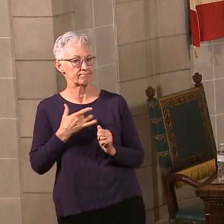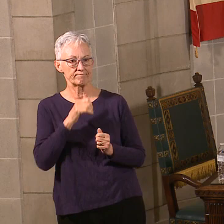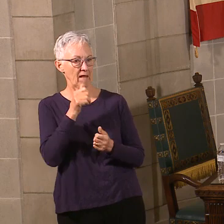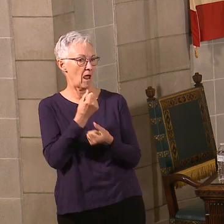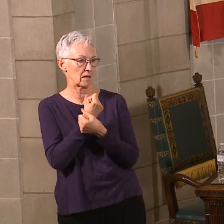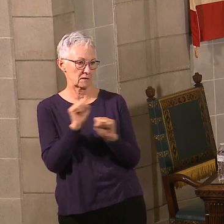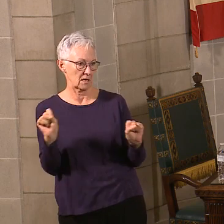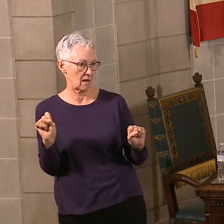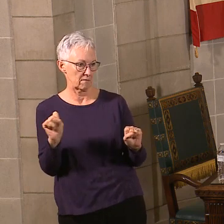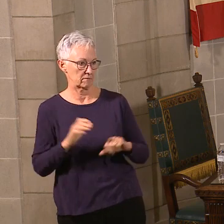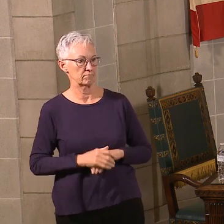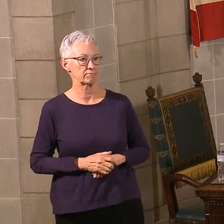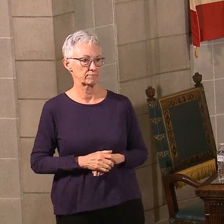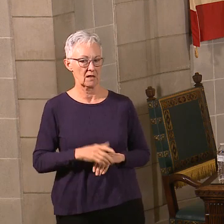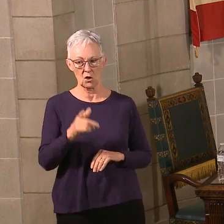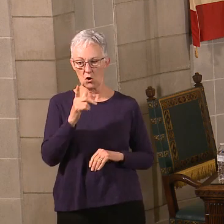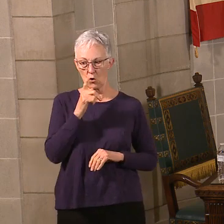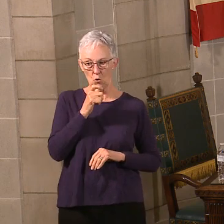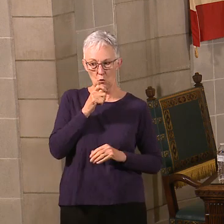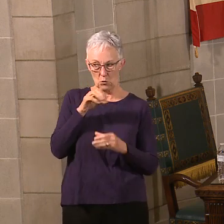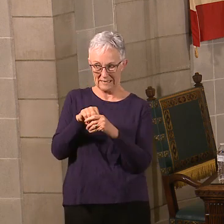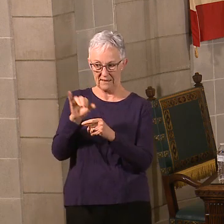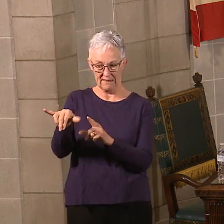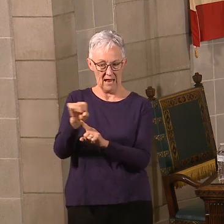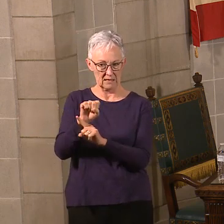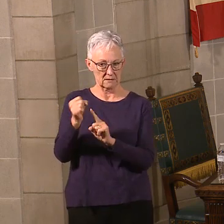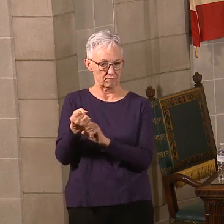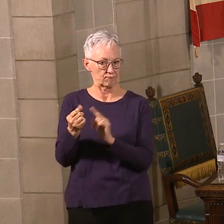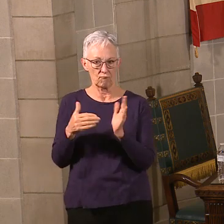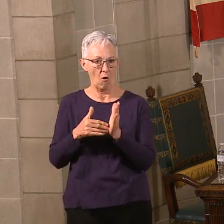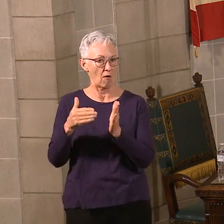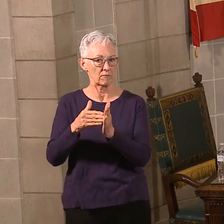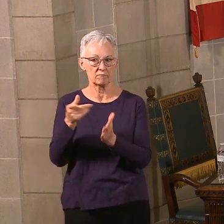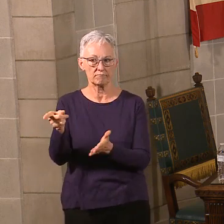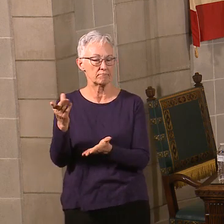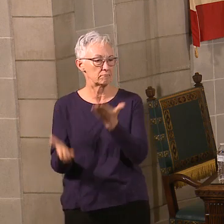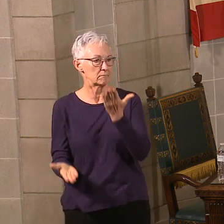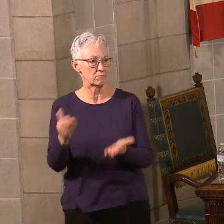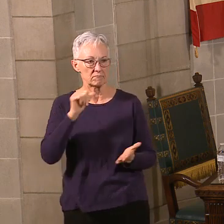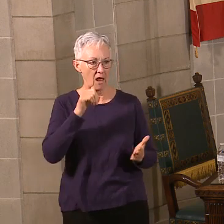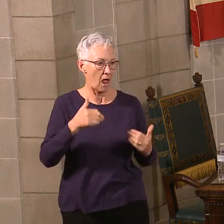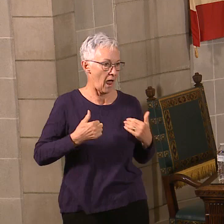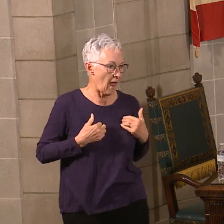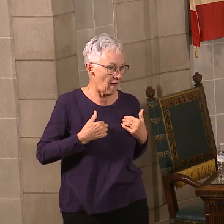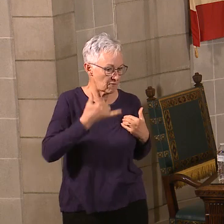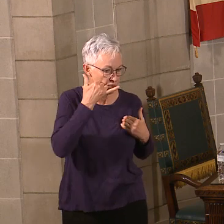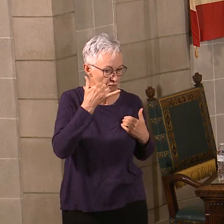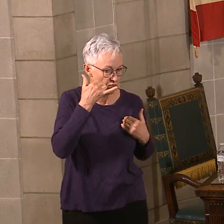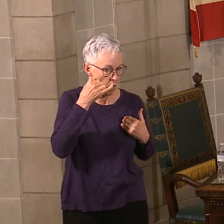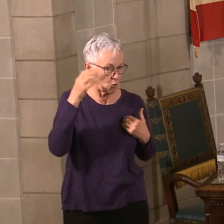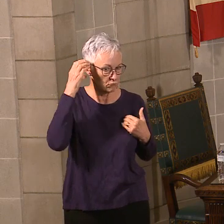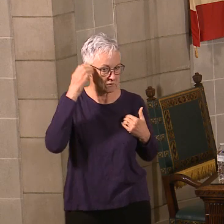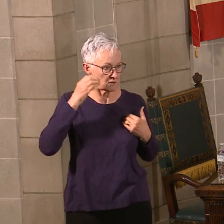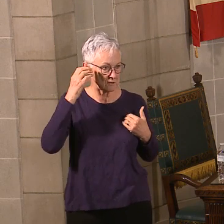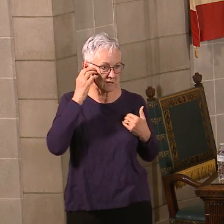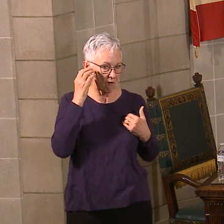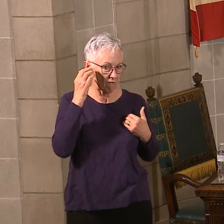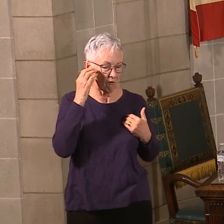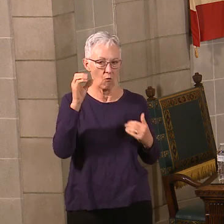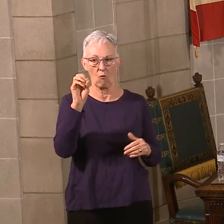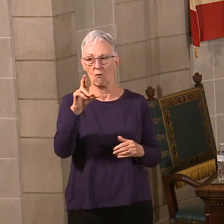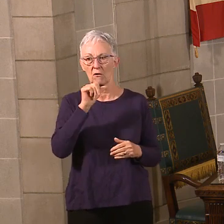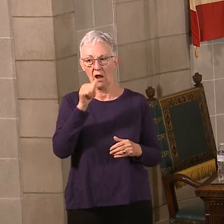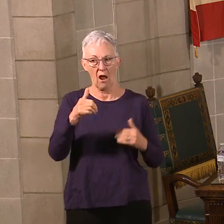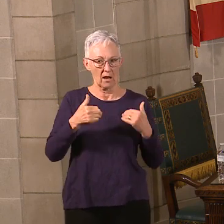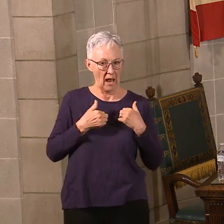not have access to a phone or a computer to reach out for help when they are staying home for extended amounts of time with